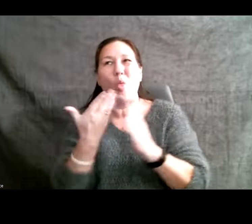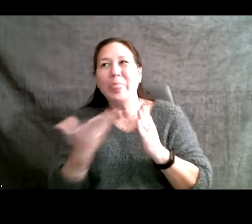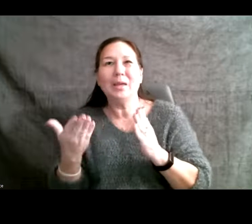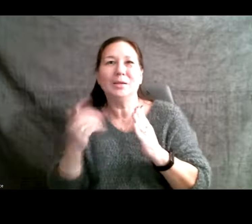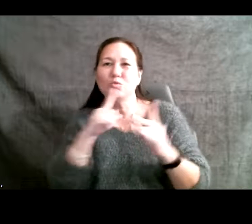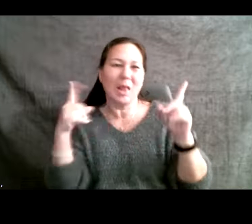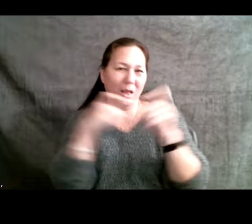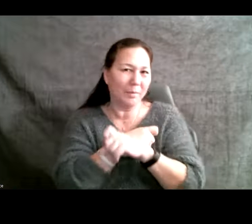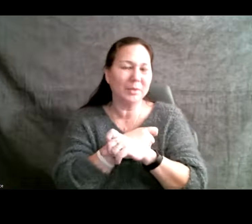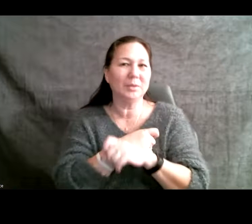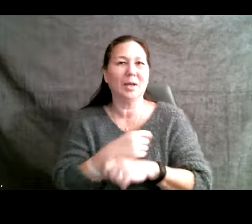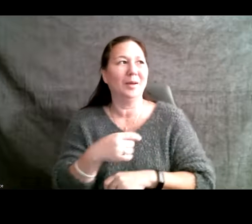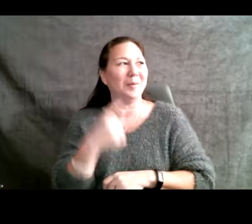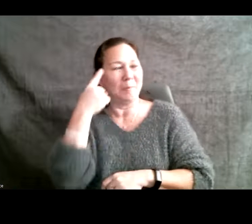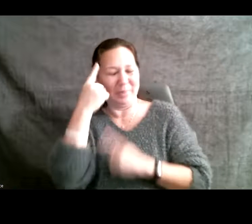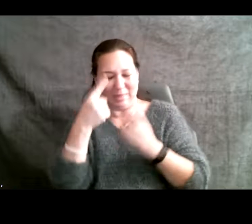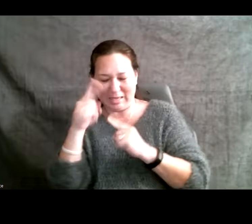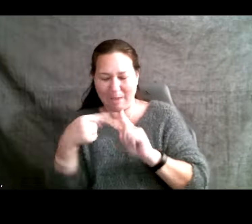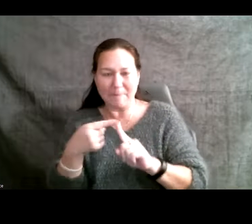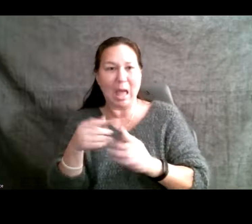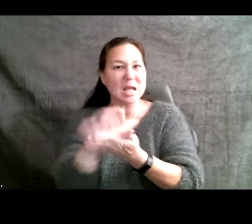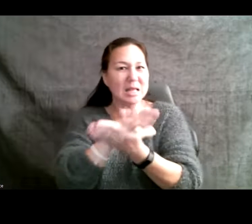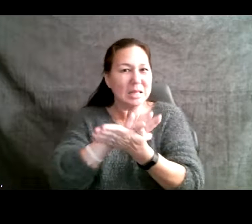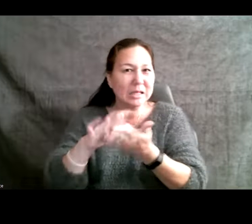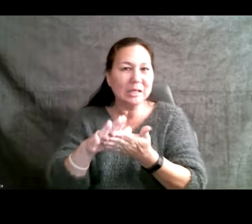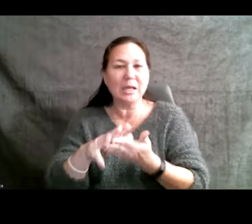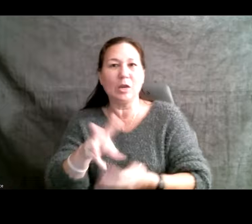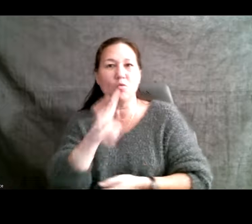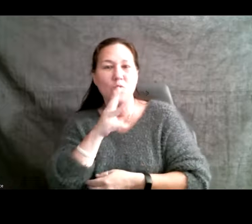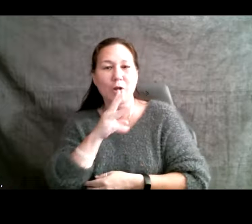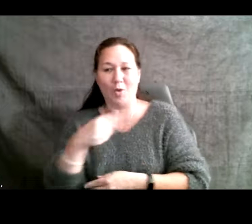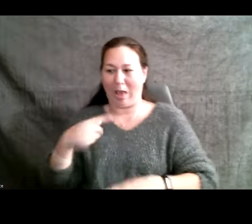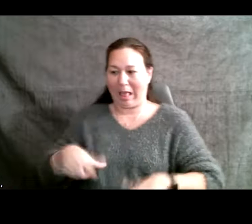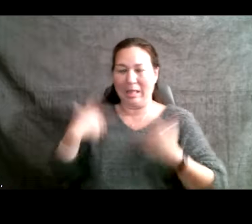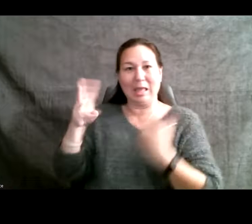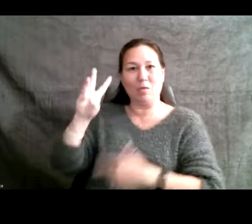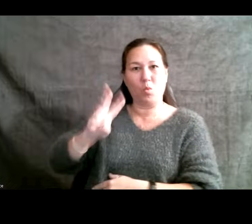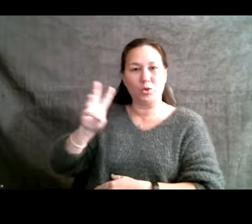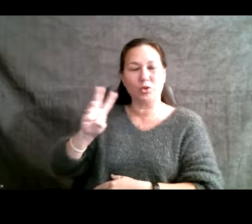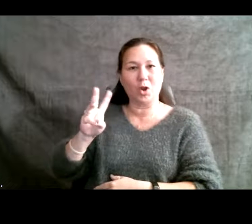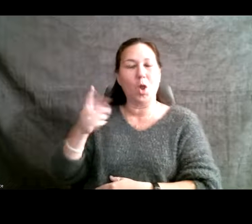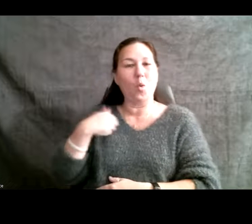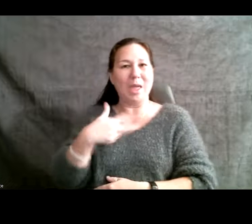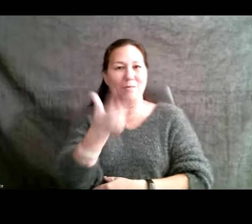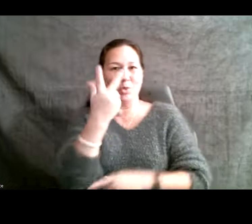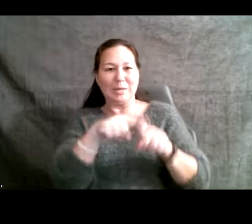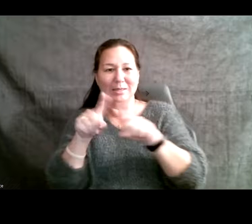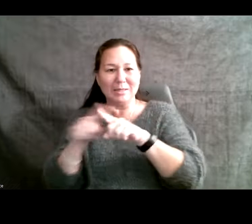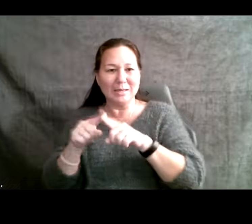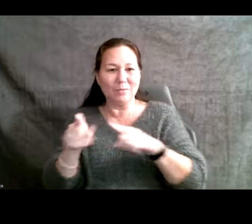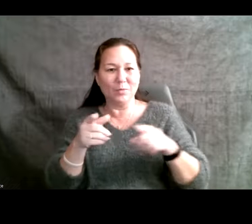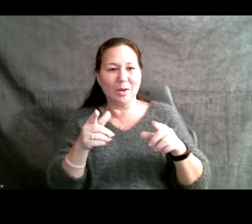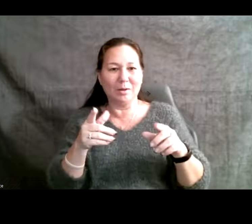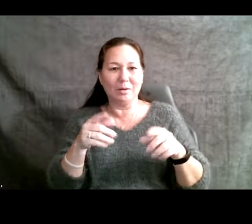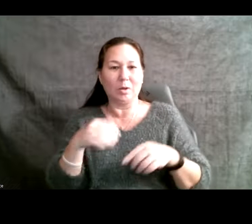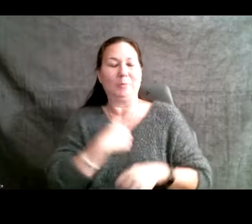water, clean water. So I live in Worcester, and there's like 40 different fresh waterways in Worcester, lakes, ponds, streams, whatever.